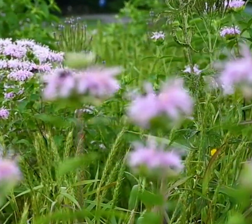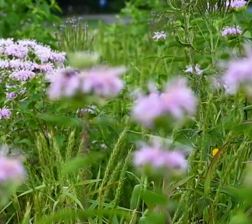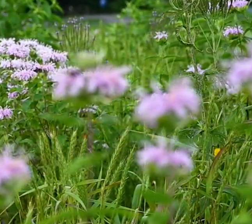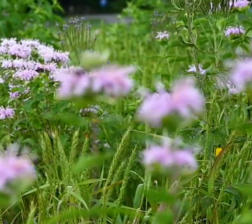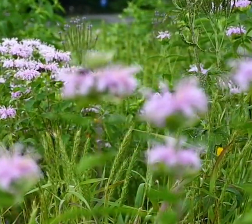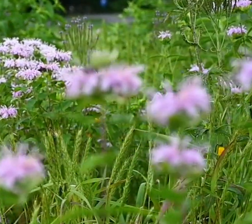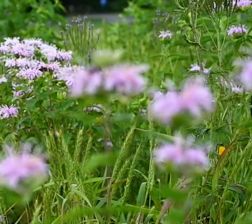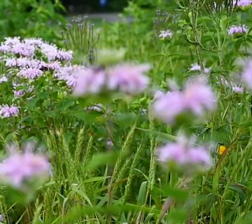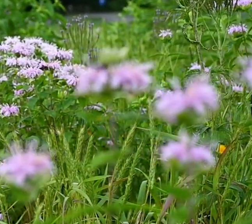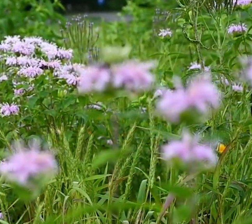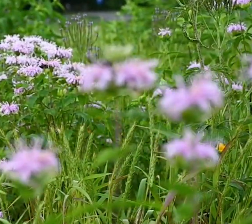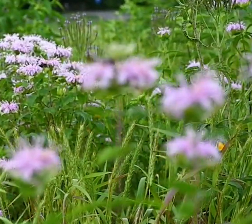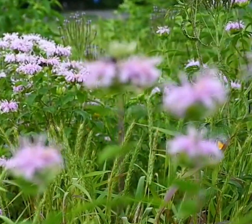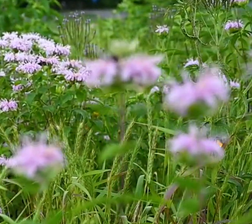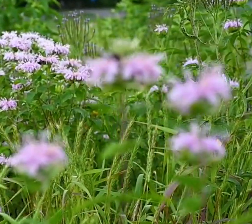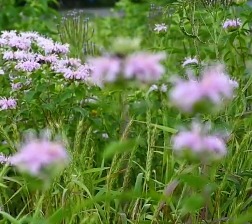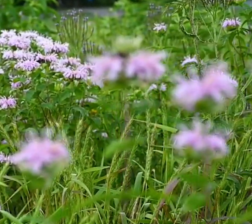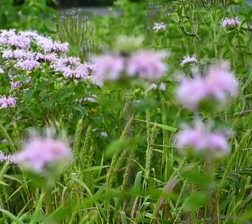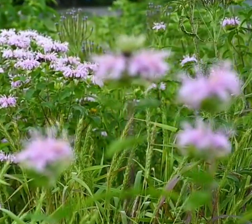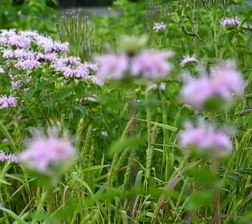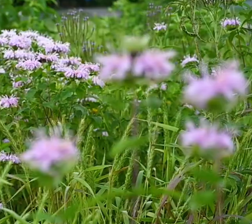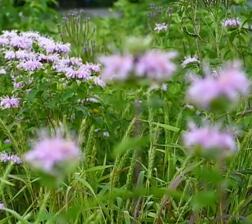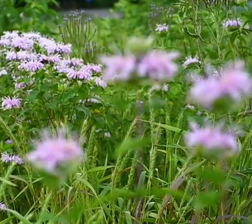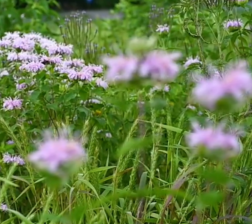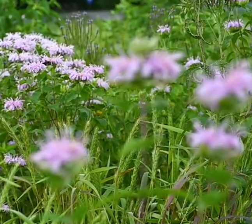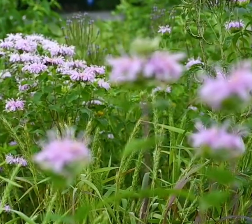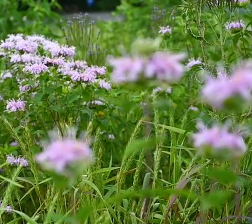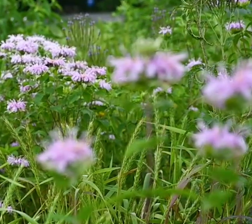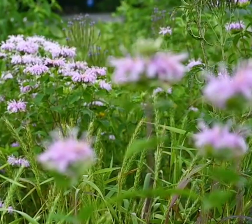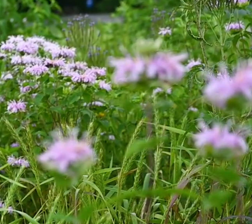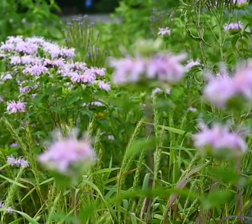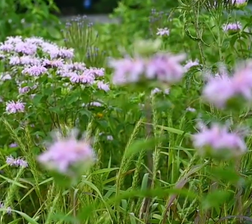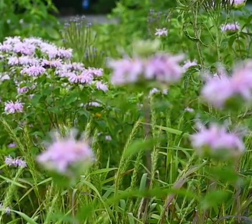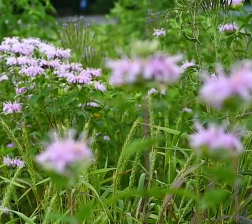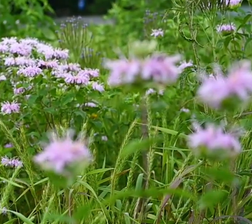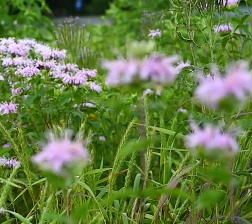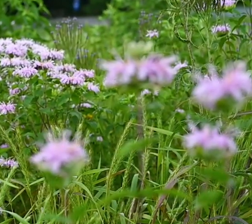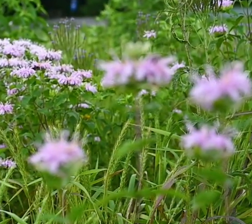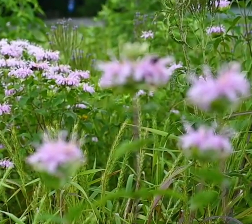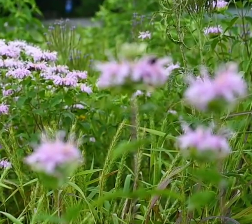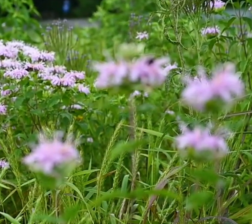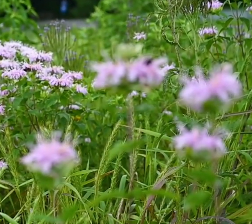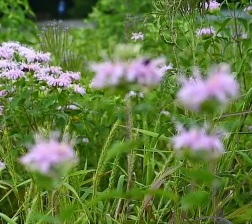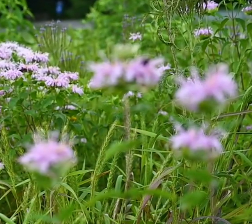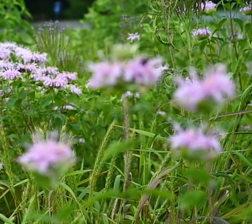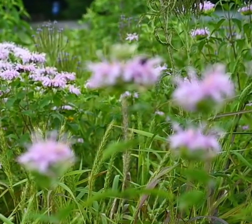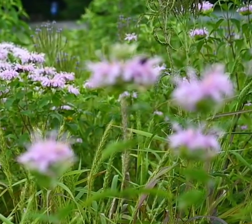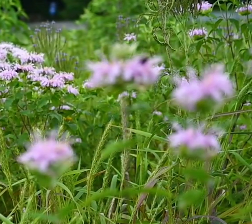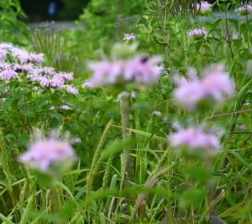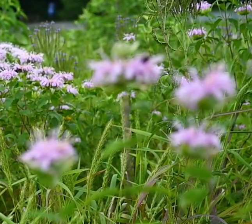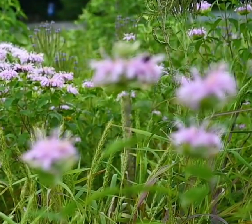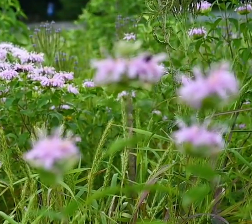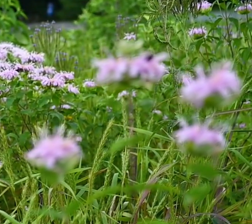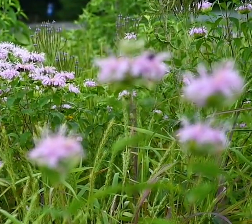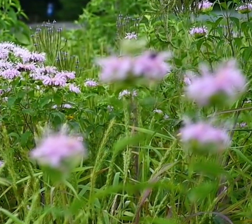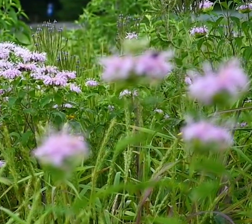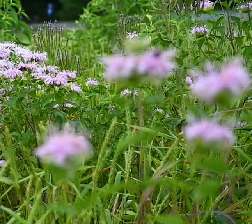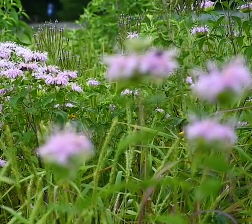Meadow, created by the Columbia Association. As an important federal and